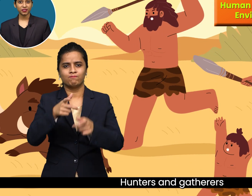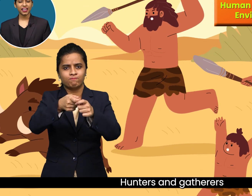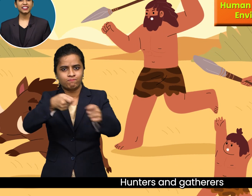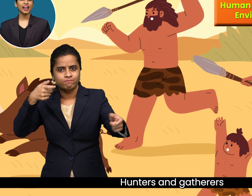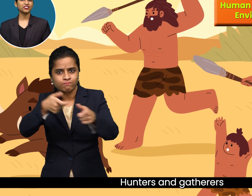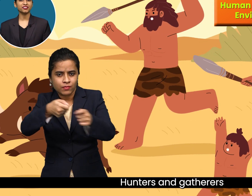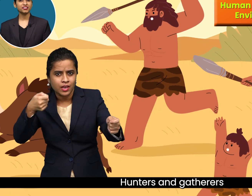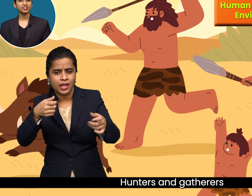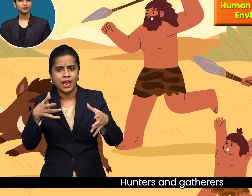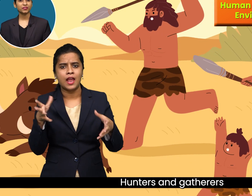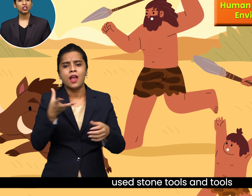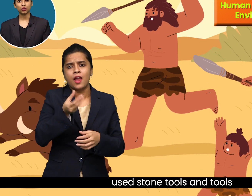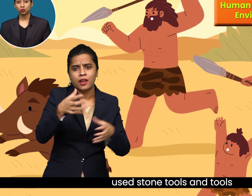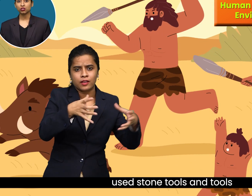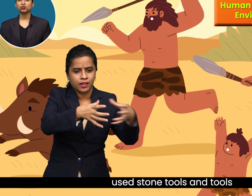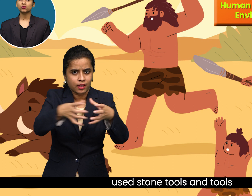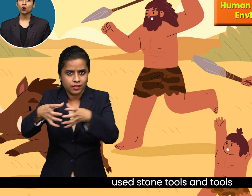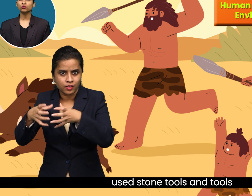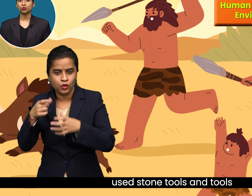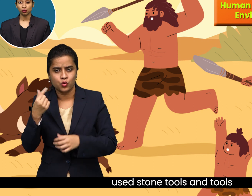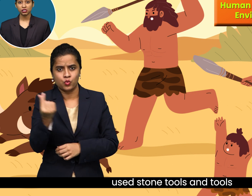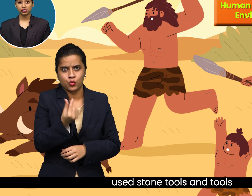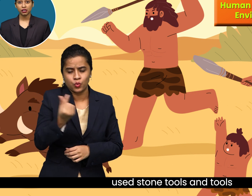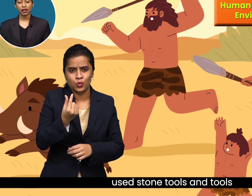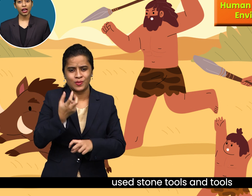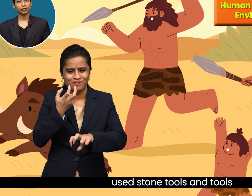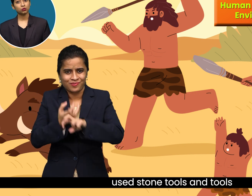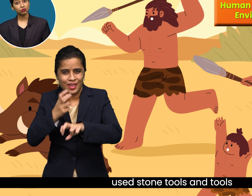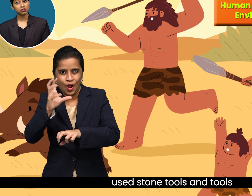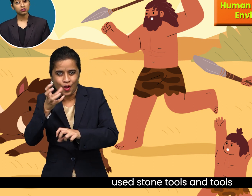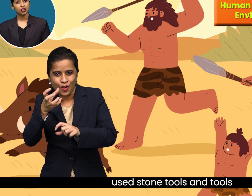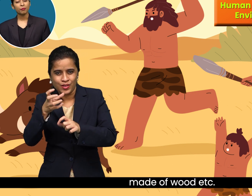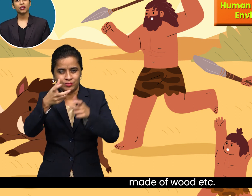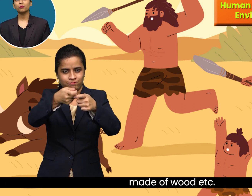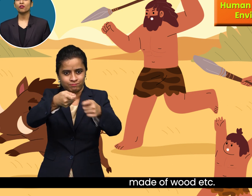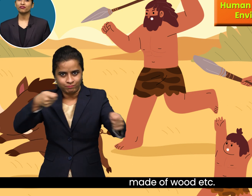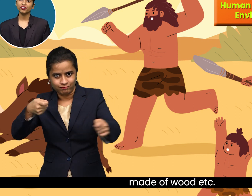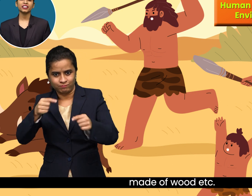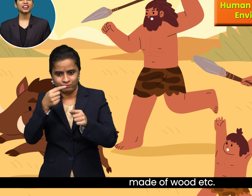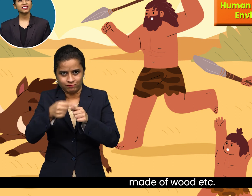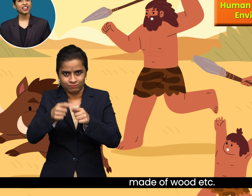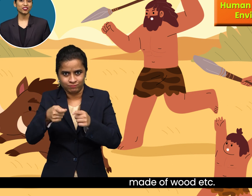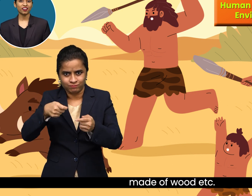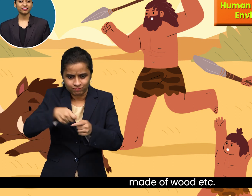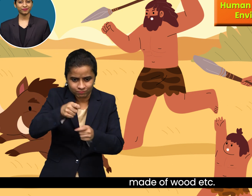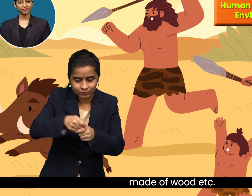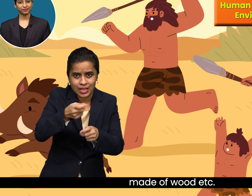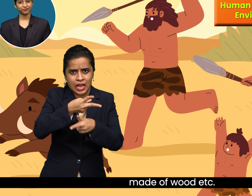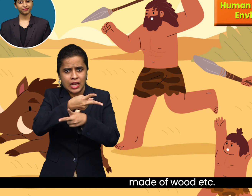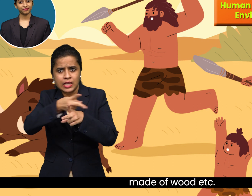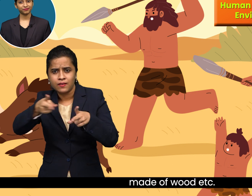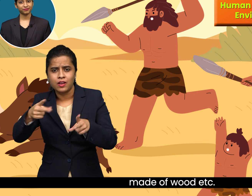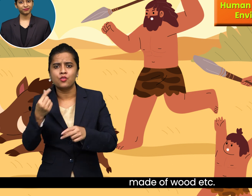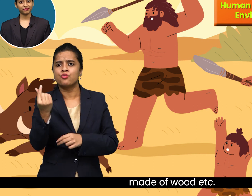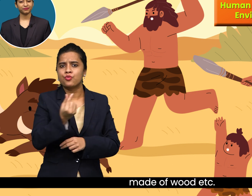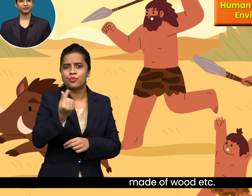Hunters and gatherers used stone tools and tools made up of wood, etc.